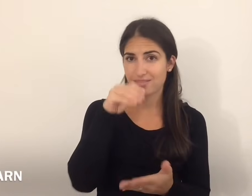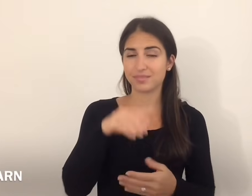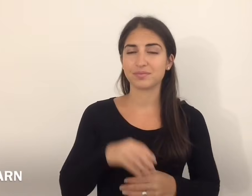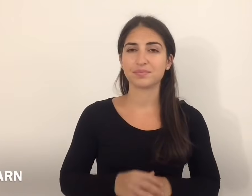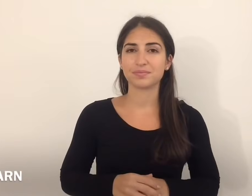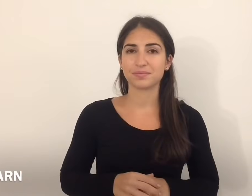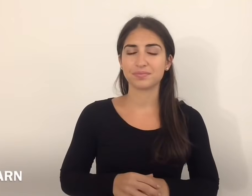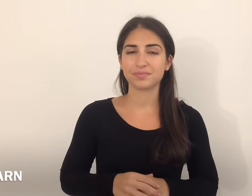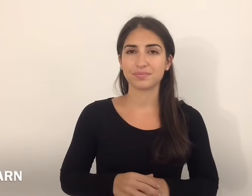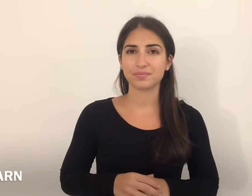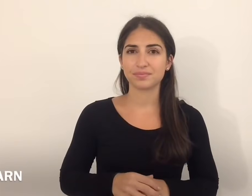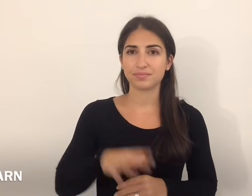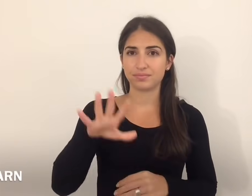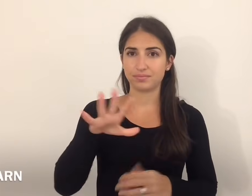Learn.